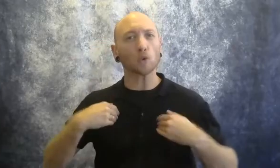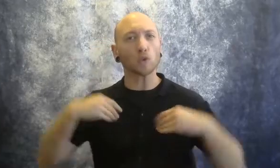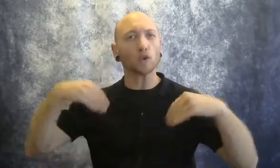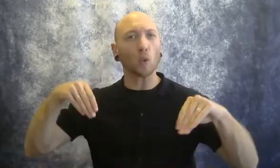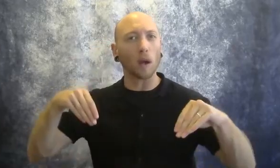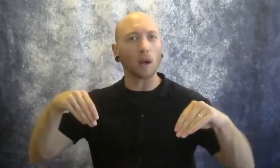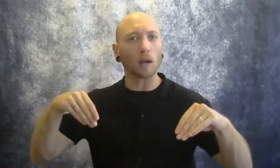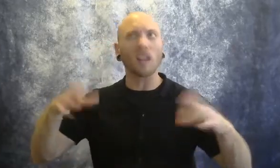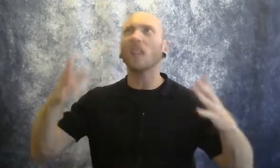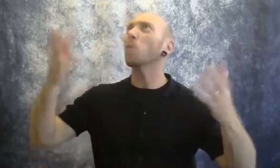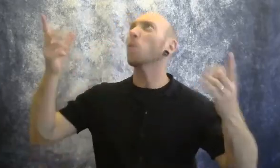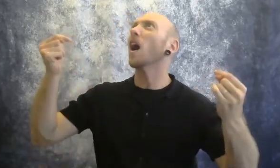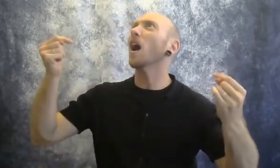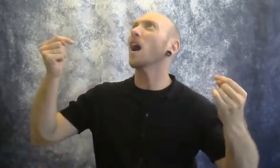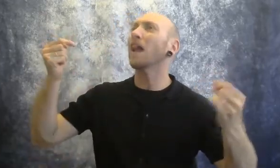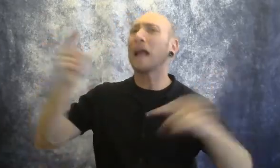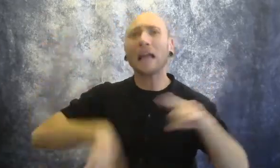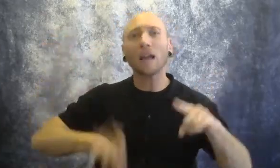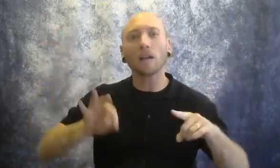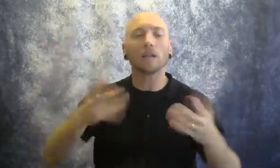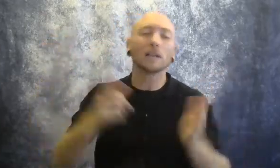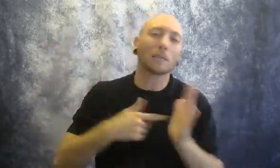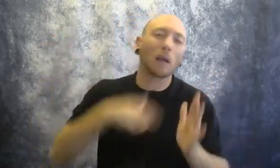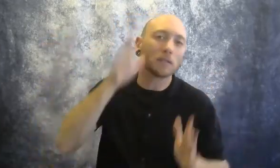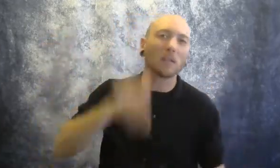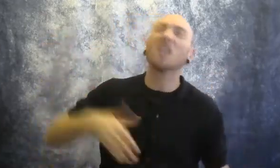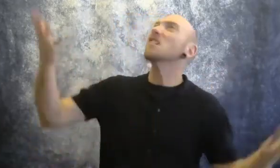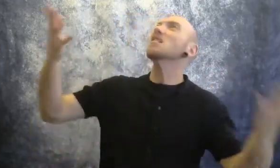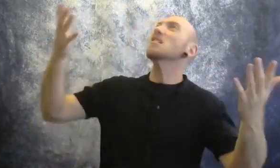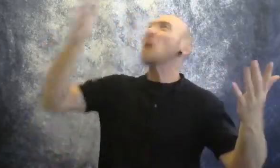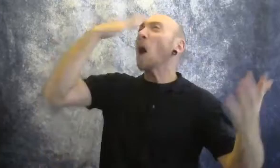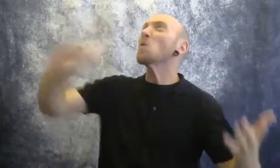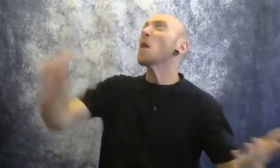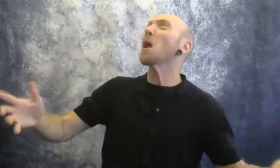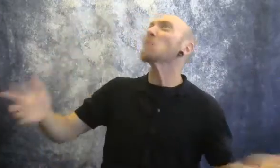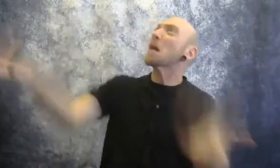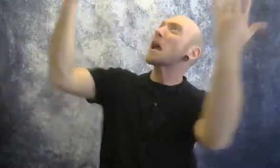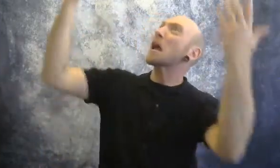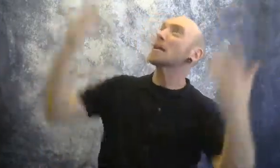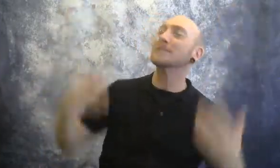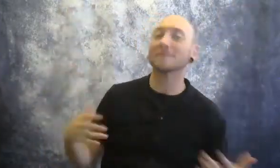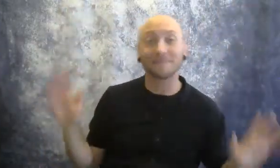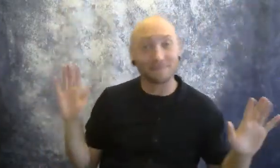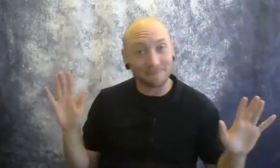I'm thinking, God, I don't know where Pete Espinosa, this is how cooperative I can be sometimes. I don't know where he